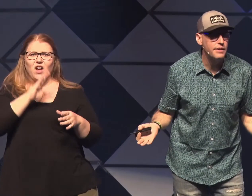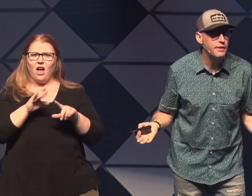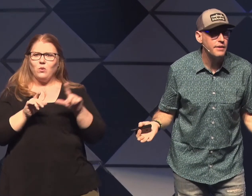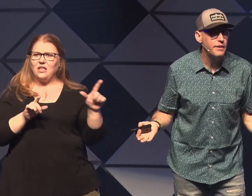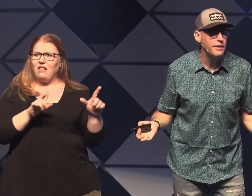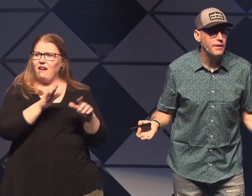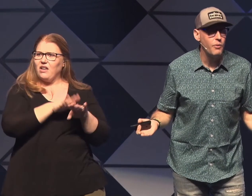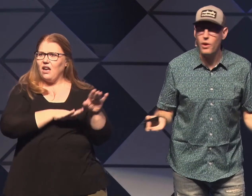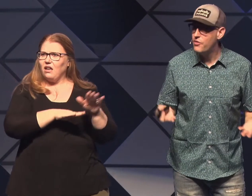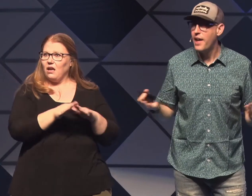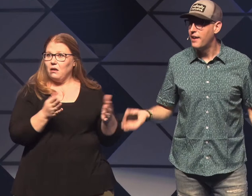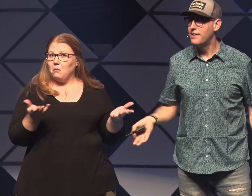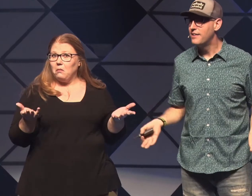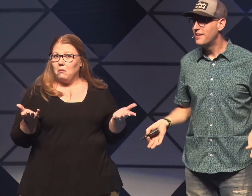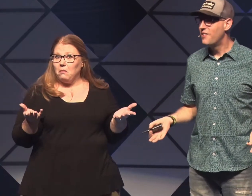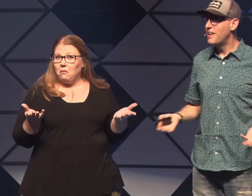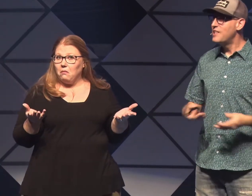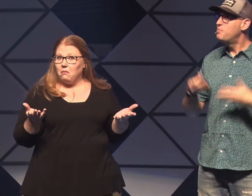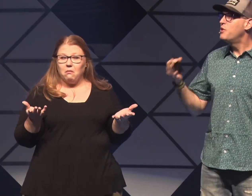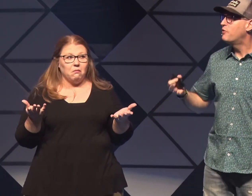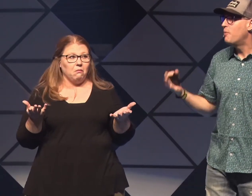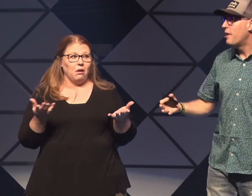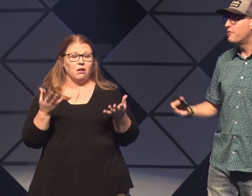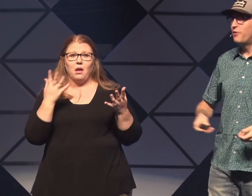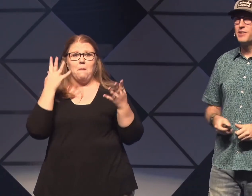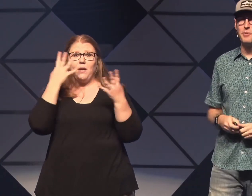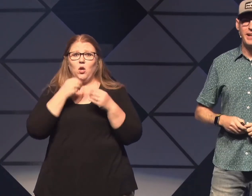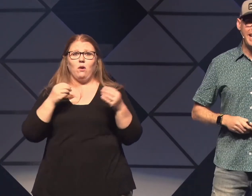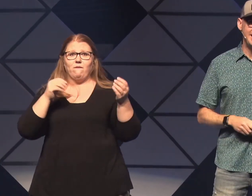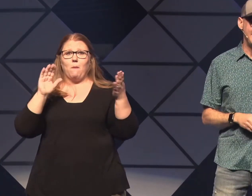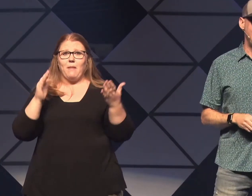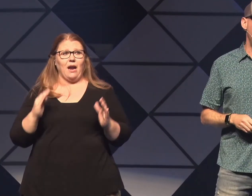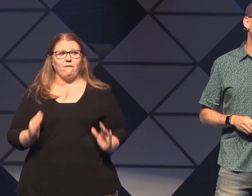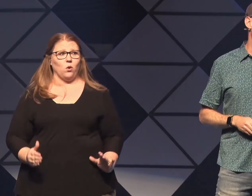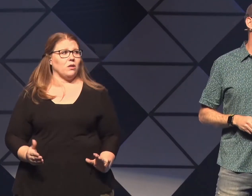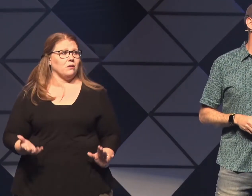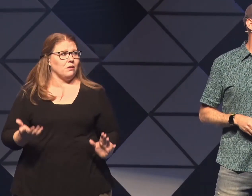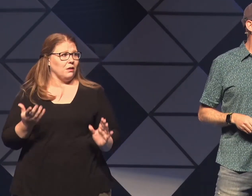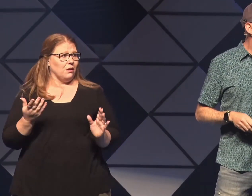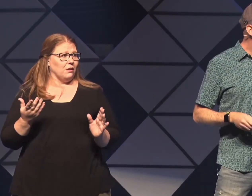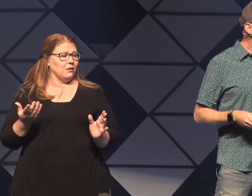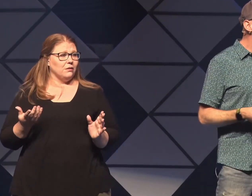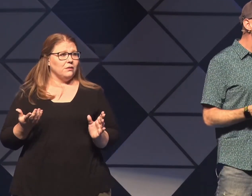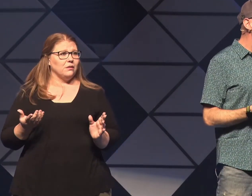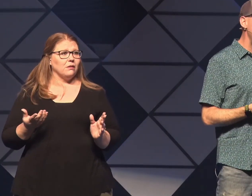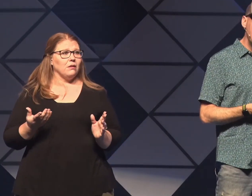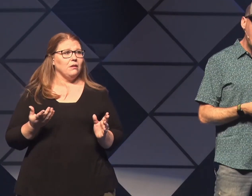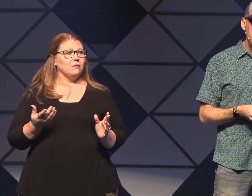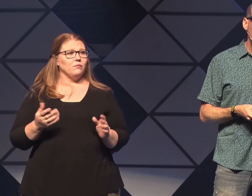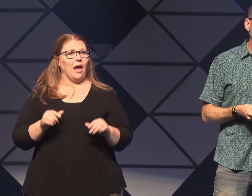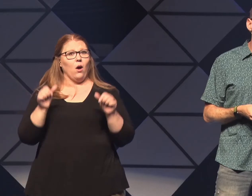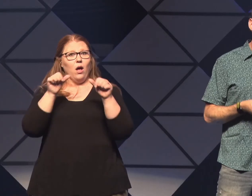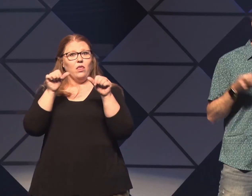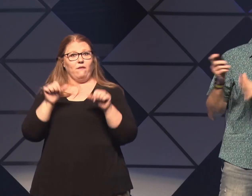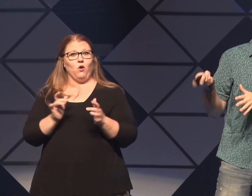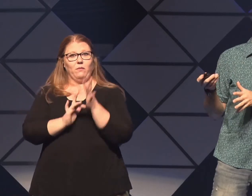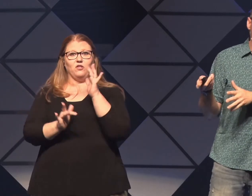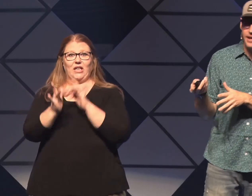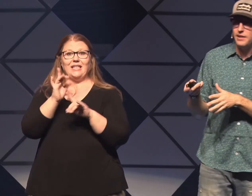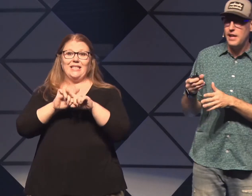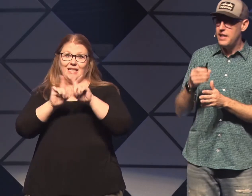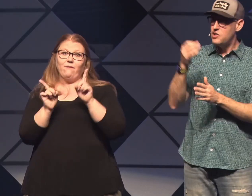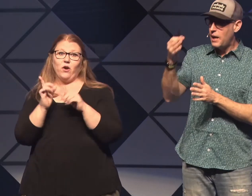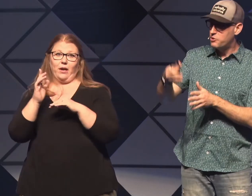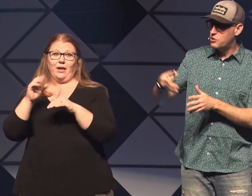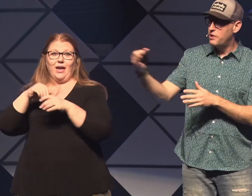left-handed? What then? Right? These beautiful metaphors that were handed and given, right? And now the form of Jesus in the Gospel of John is quite